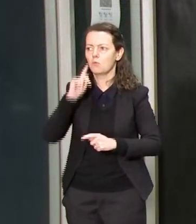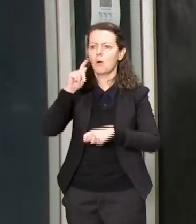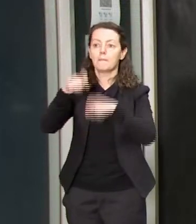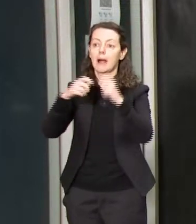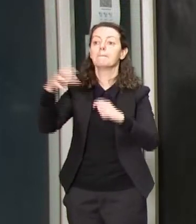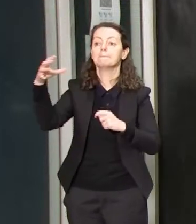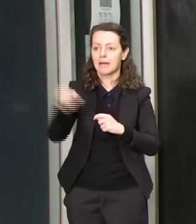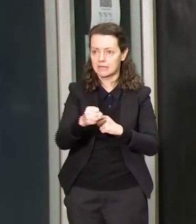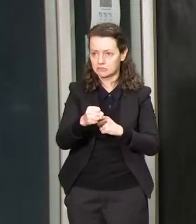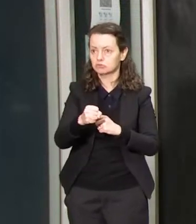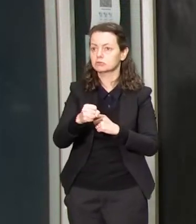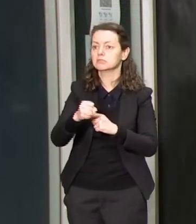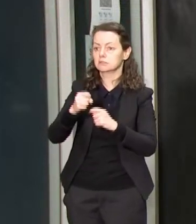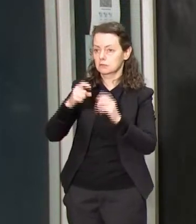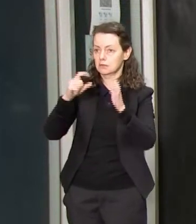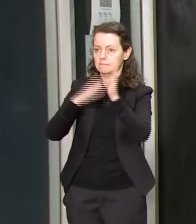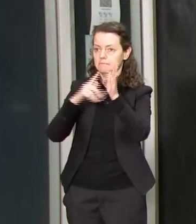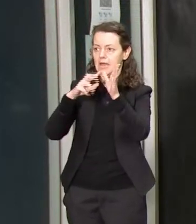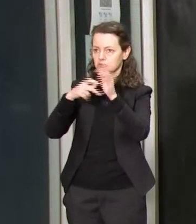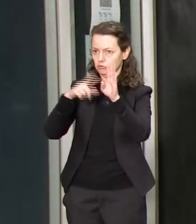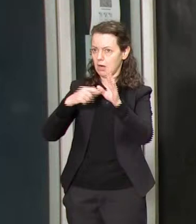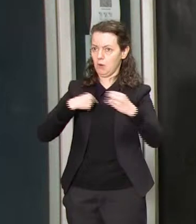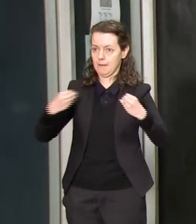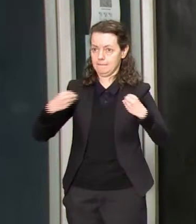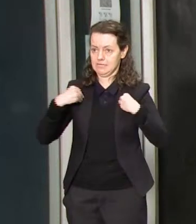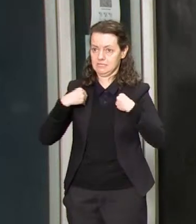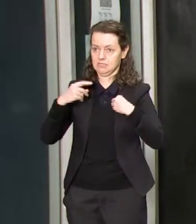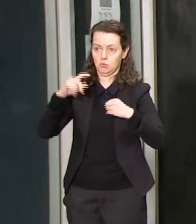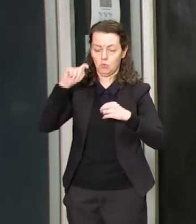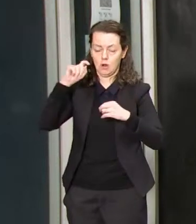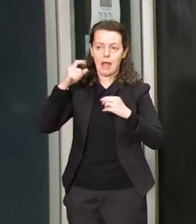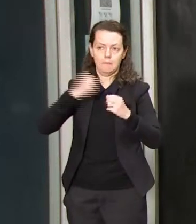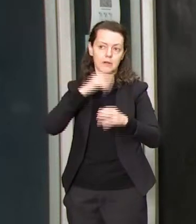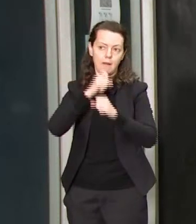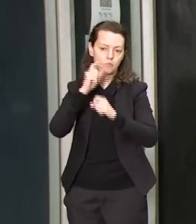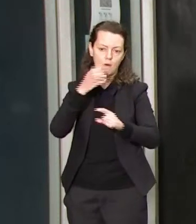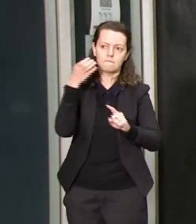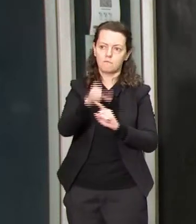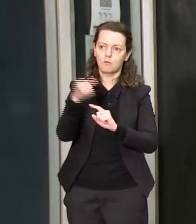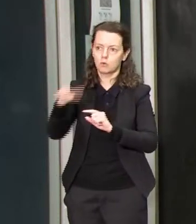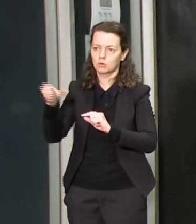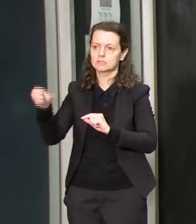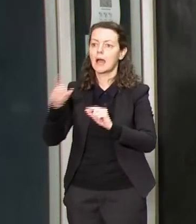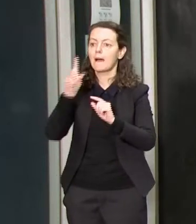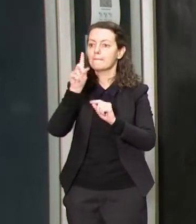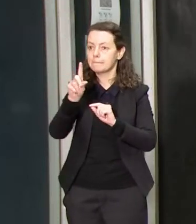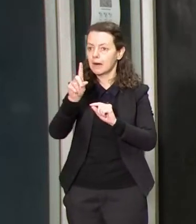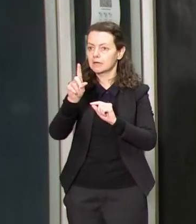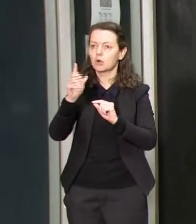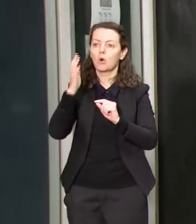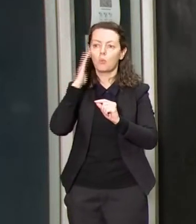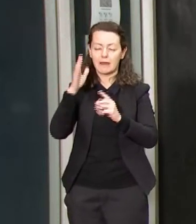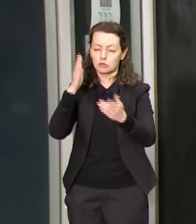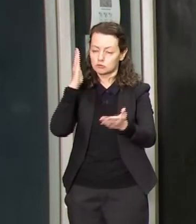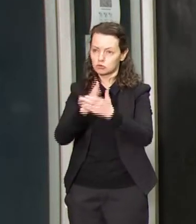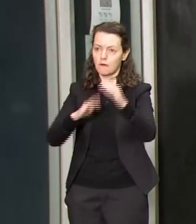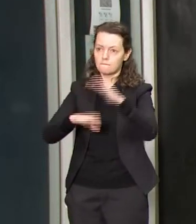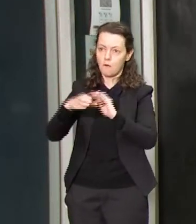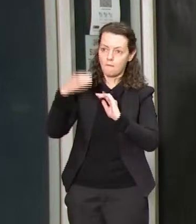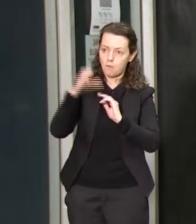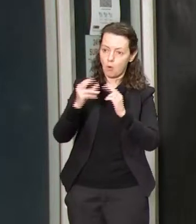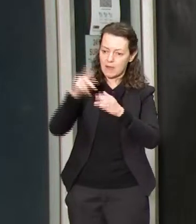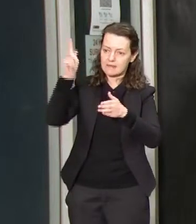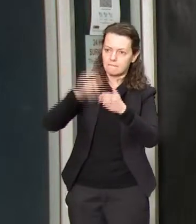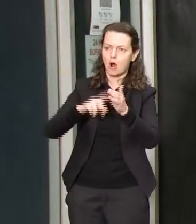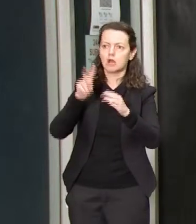Health Officer's directions. However, the amnesty around enforcement is in place for another 2 weeks. We know this has been an anxious time for